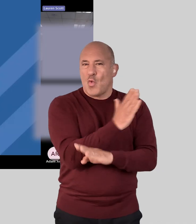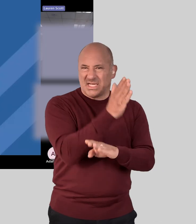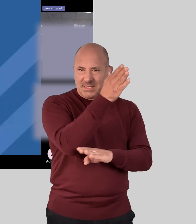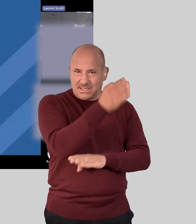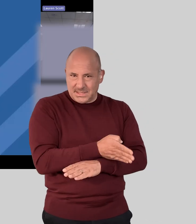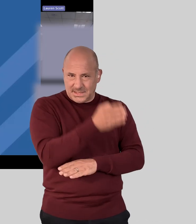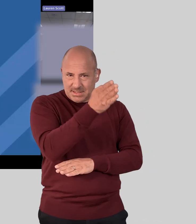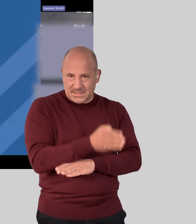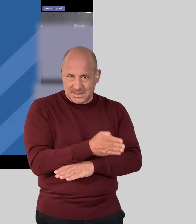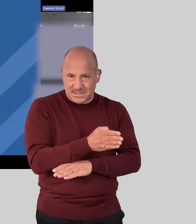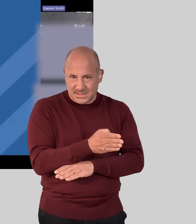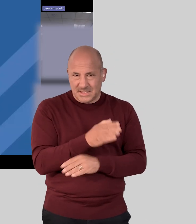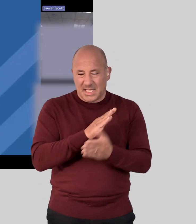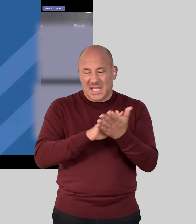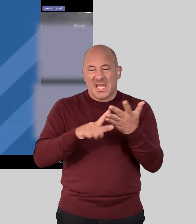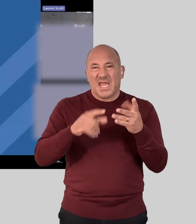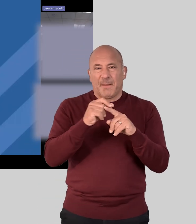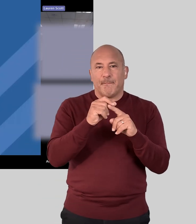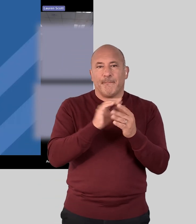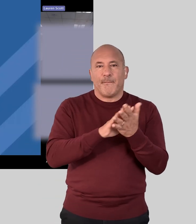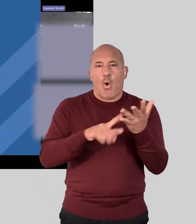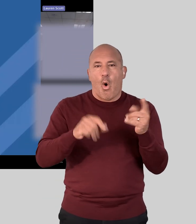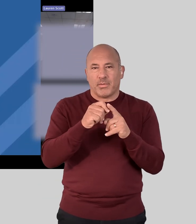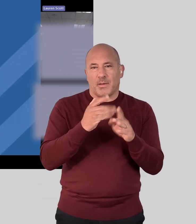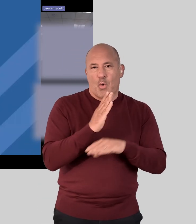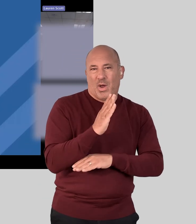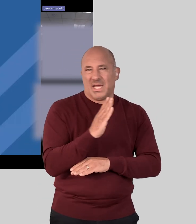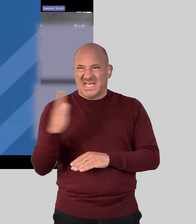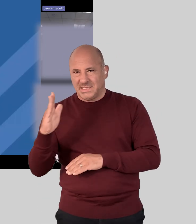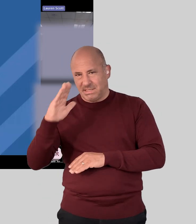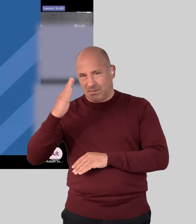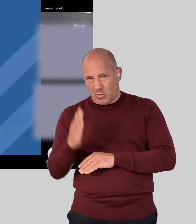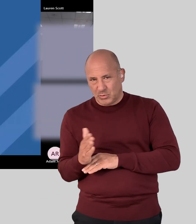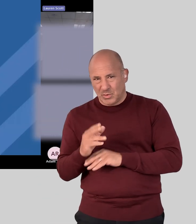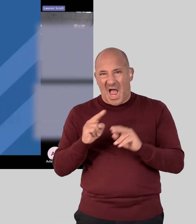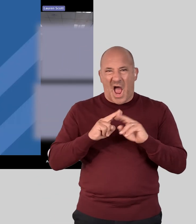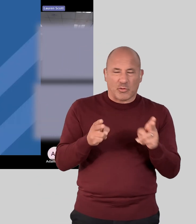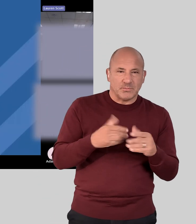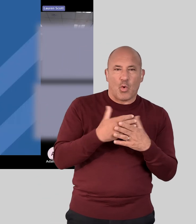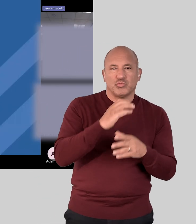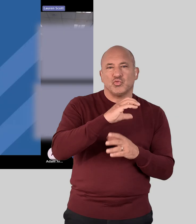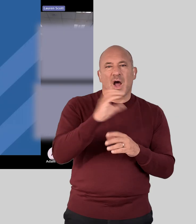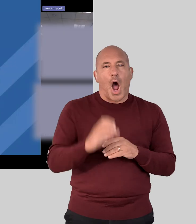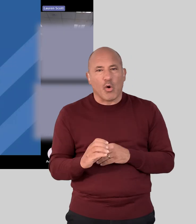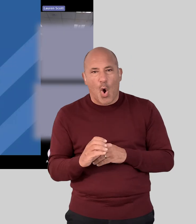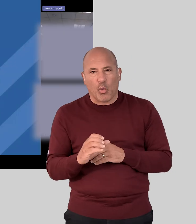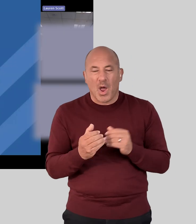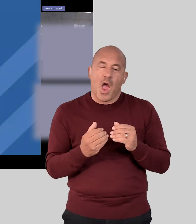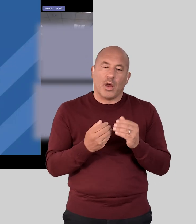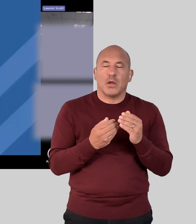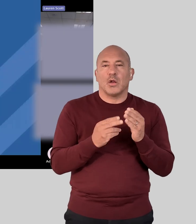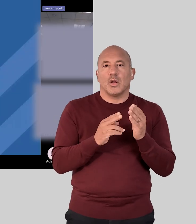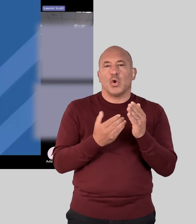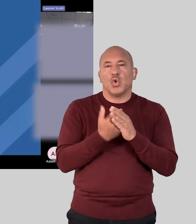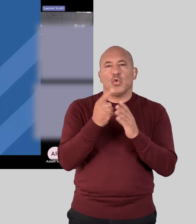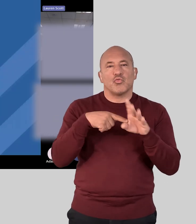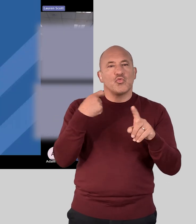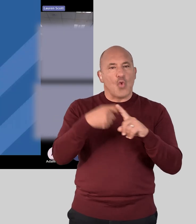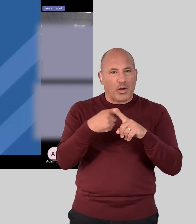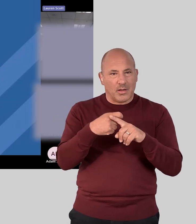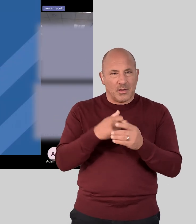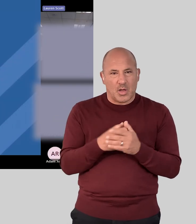West Coast, and then hip hop was on the East Coast, house, Chicago and New